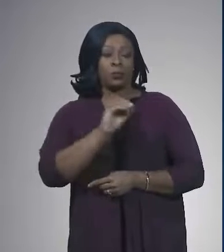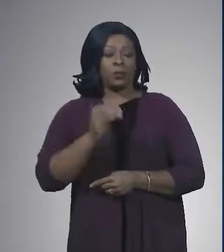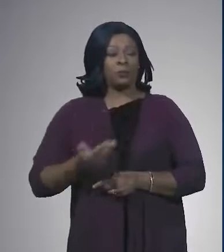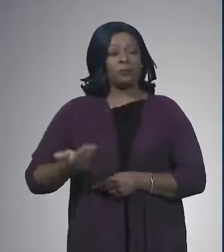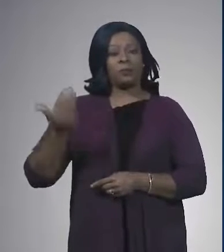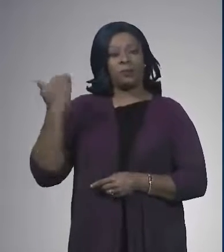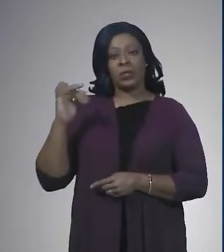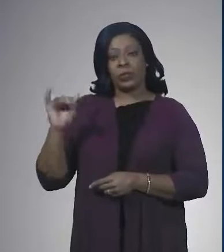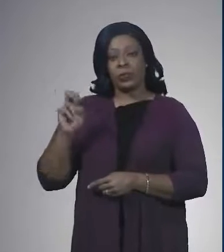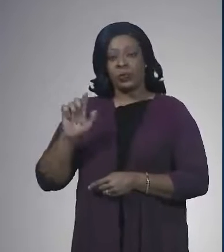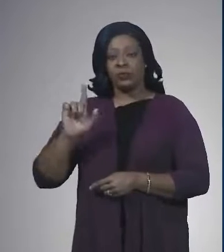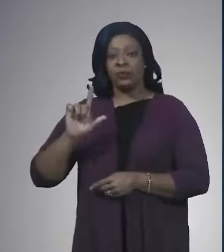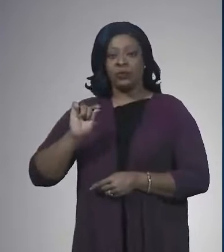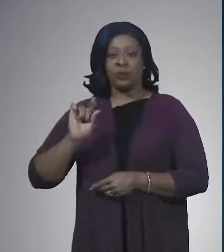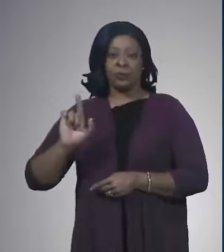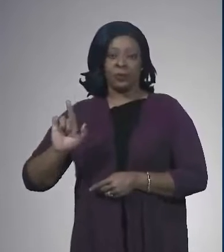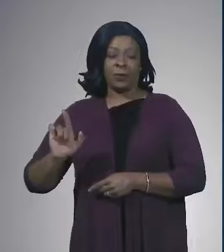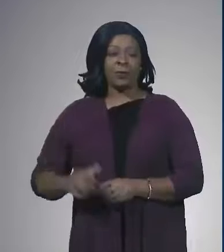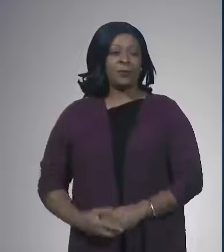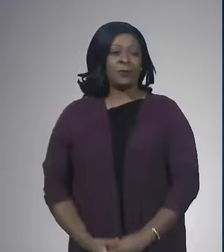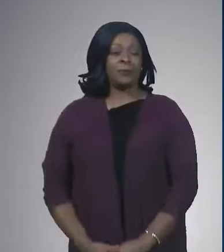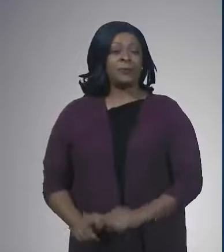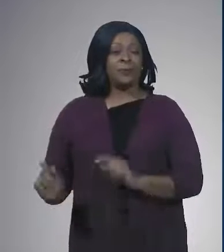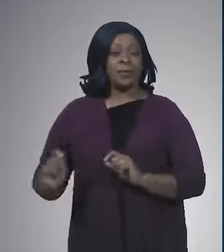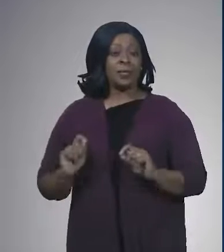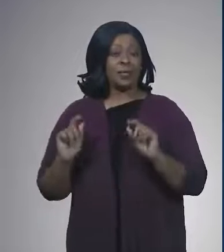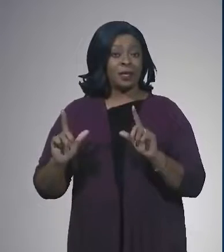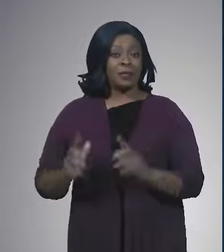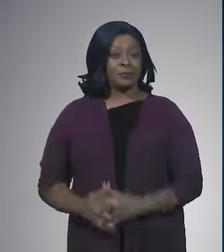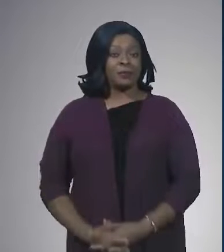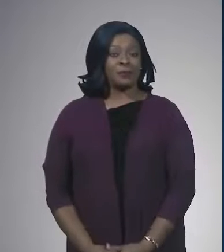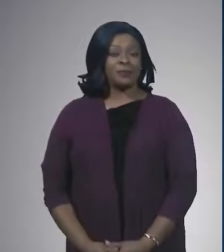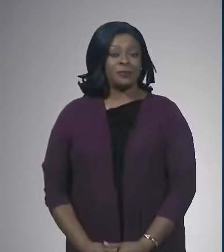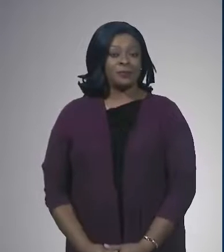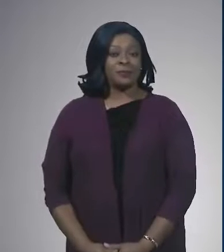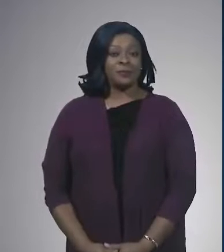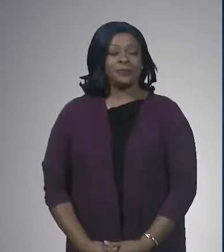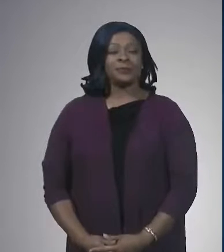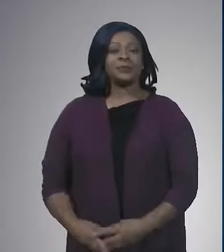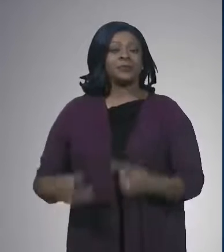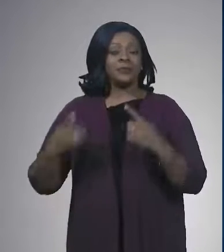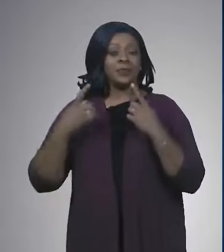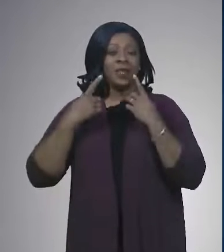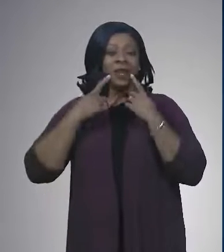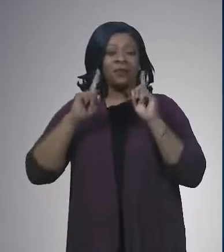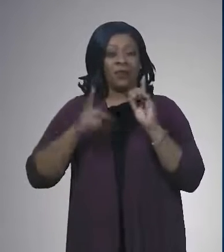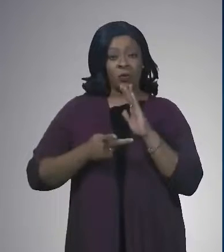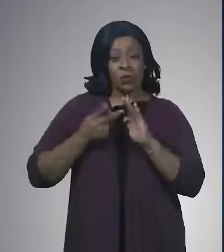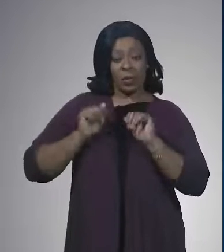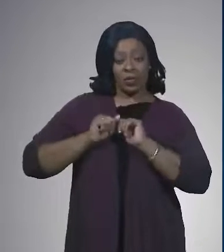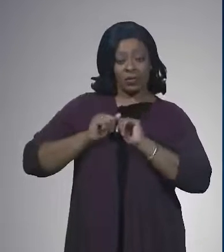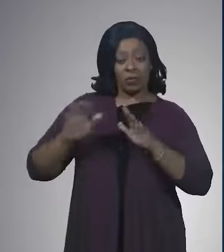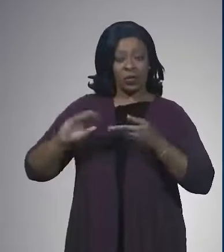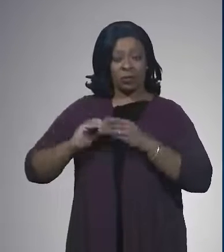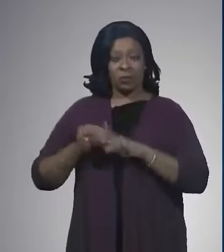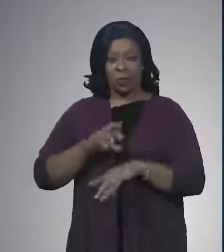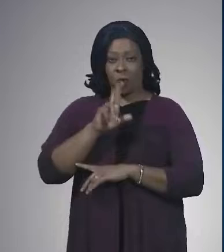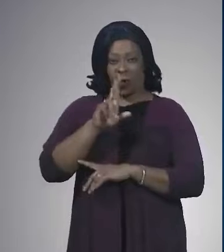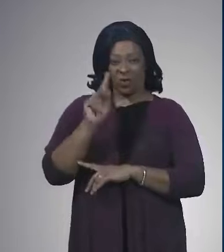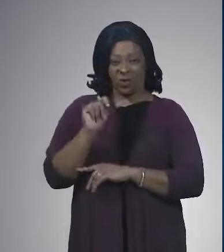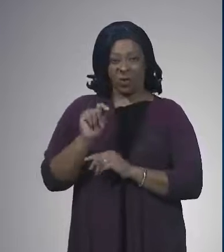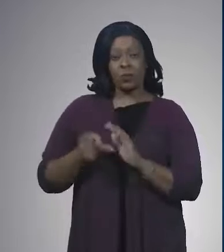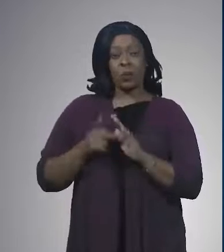June 21st, 2021. Next slide. The effective reproductive number, or RT, of the virus is